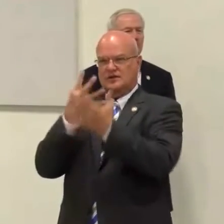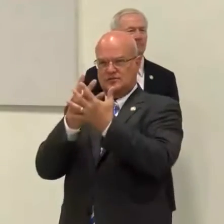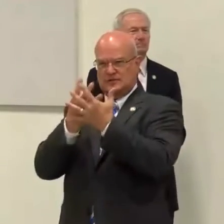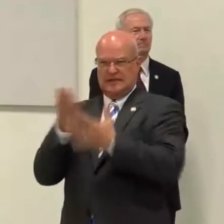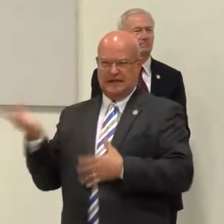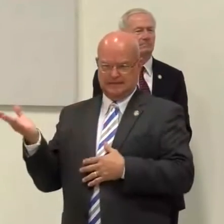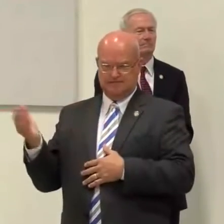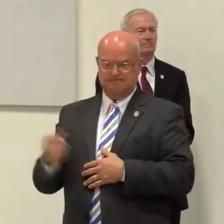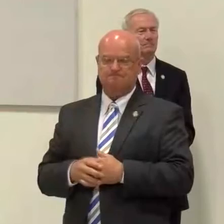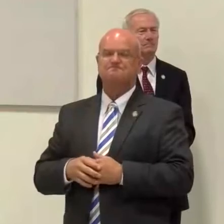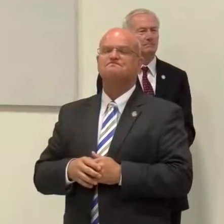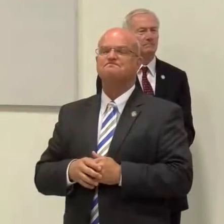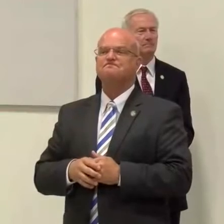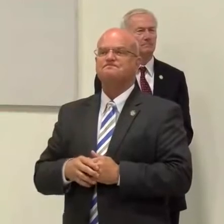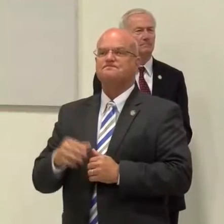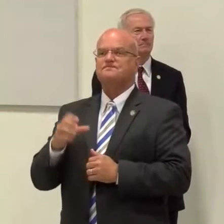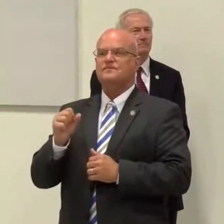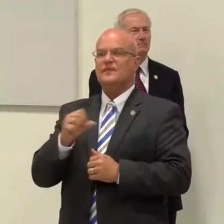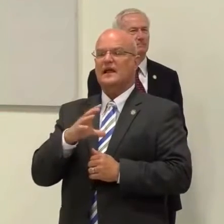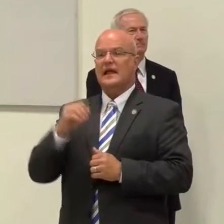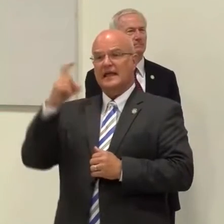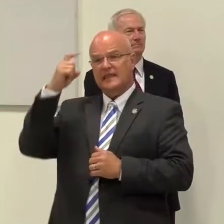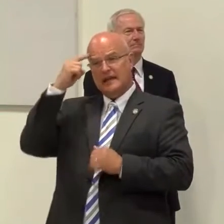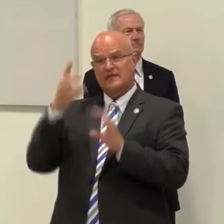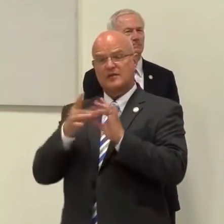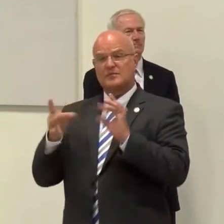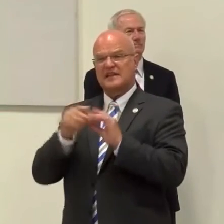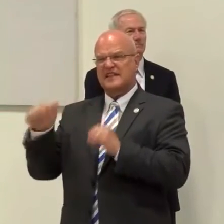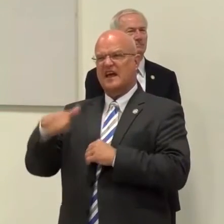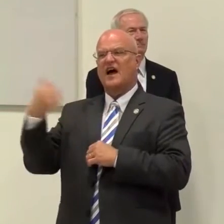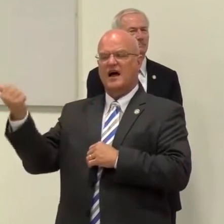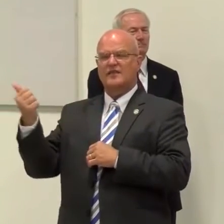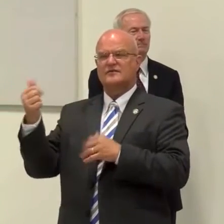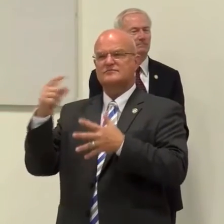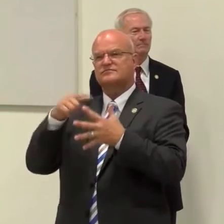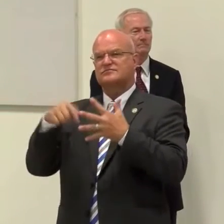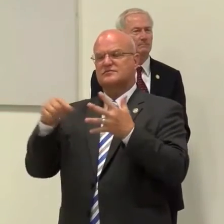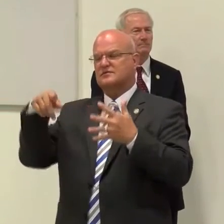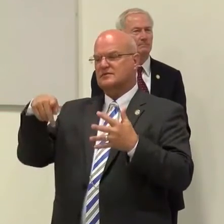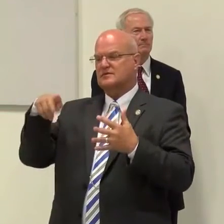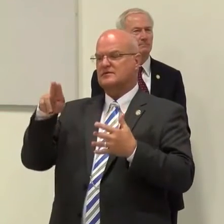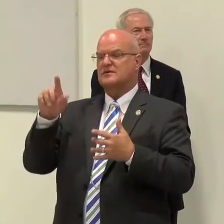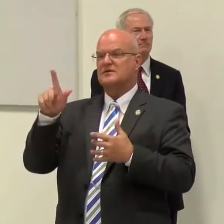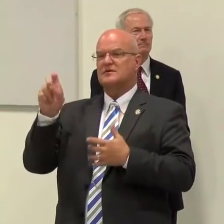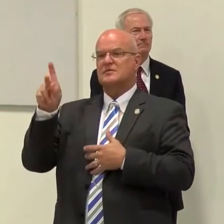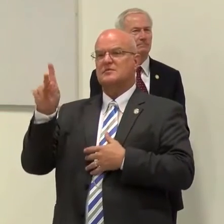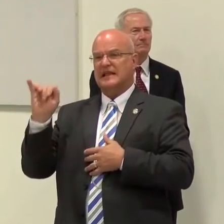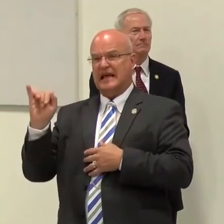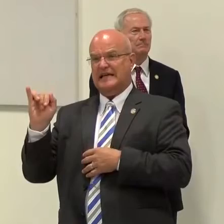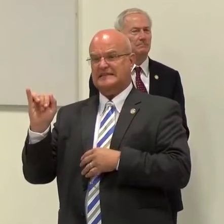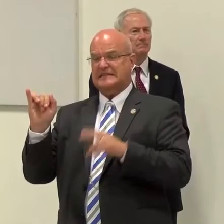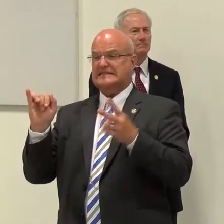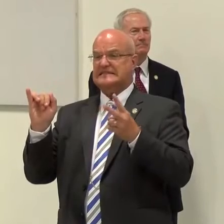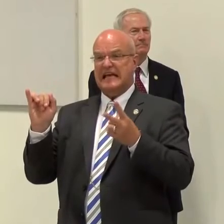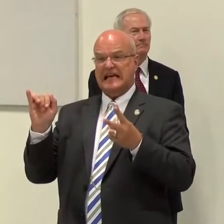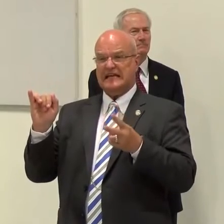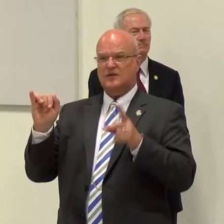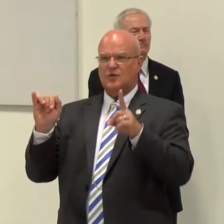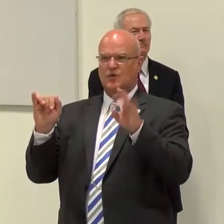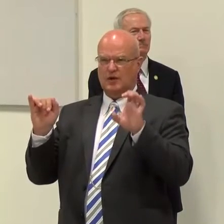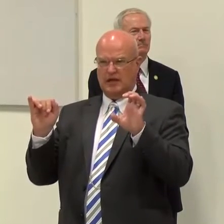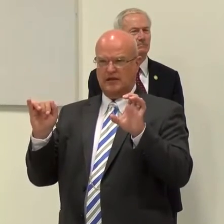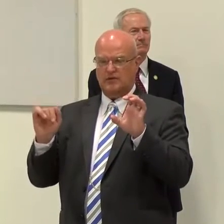there. The Governor's mentioned the others, Pulaski County being the second highest at